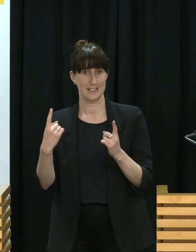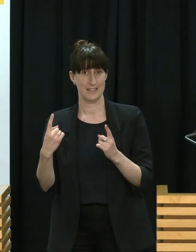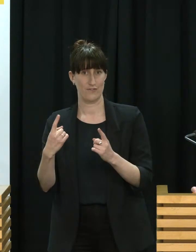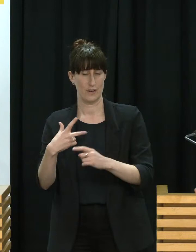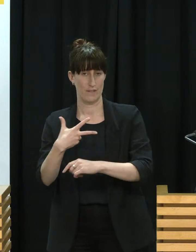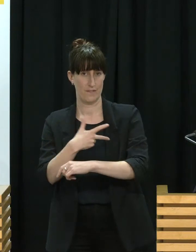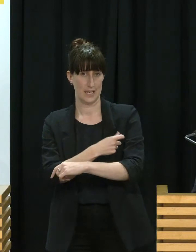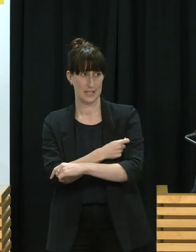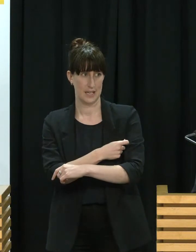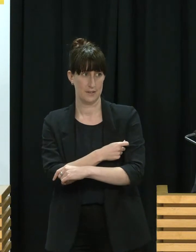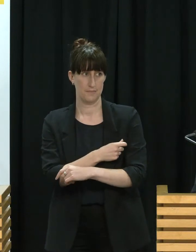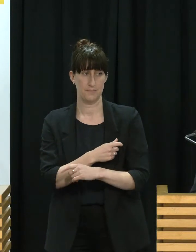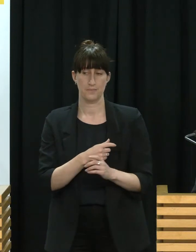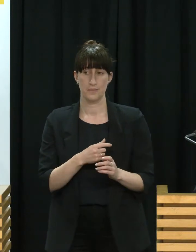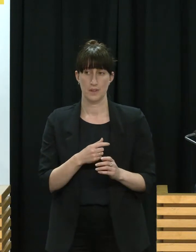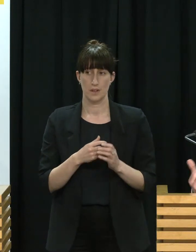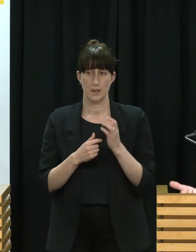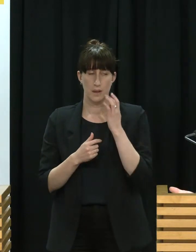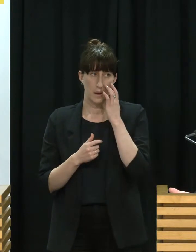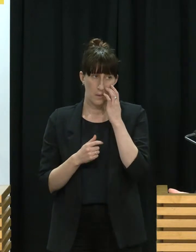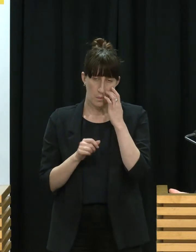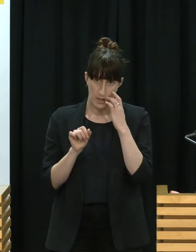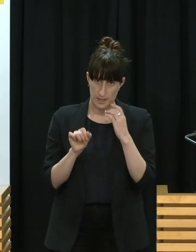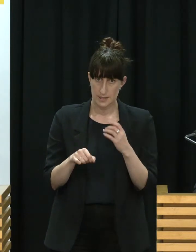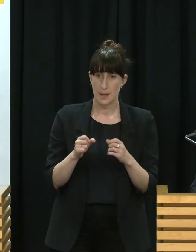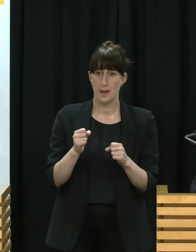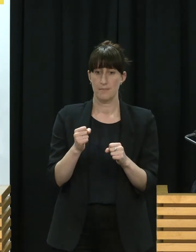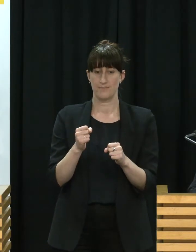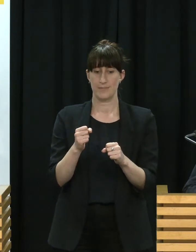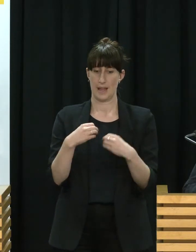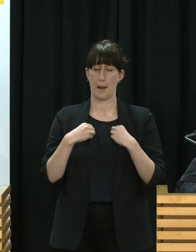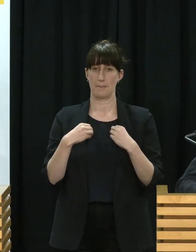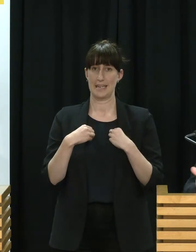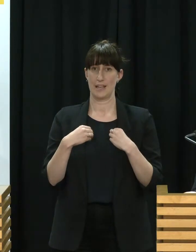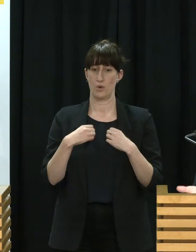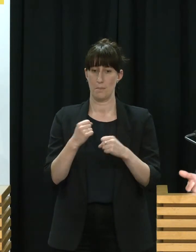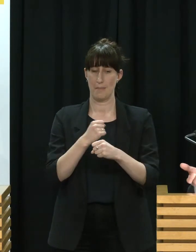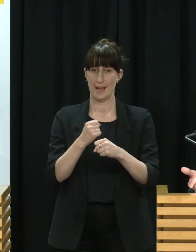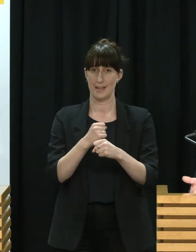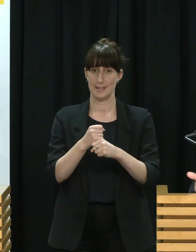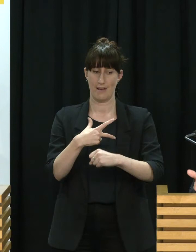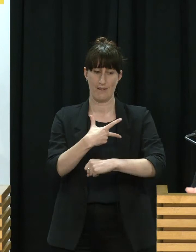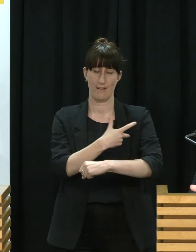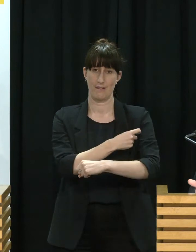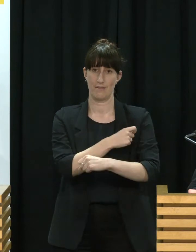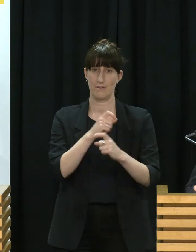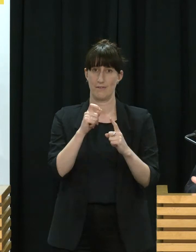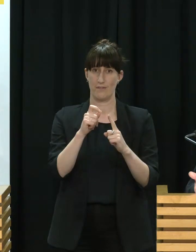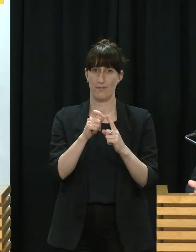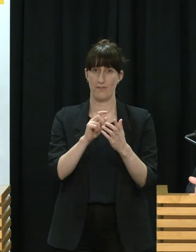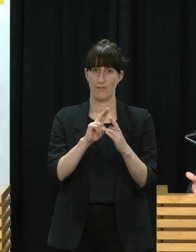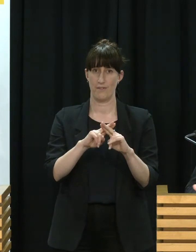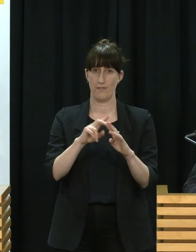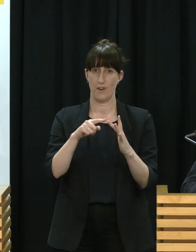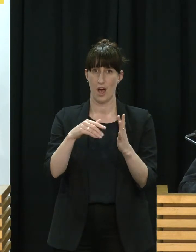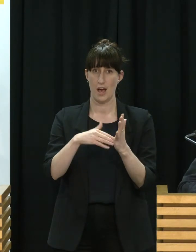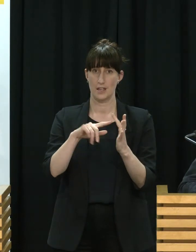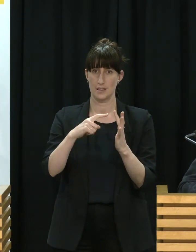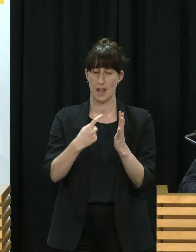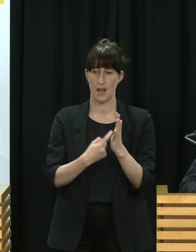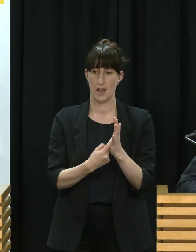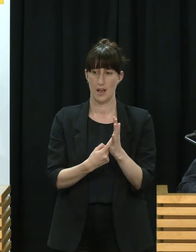There was particularly around Pfizer. It was to do with actually the manufacturing, because they're manufacturing it at what I understand is a site